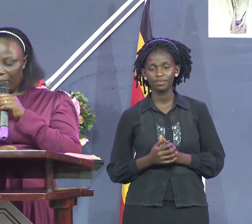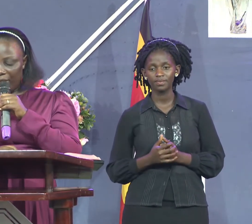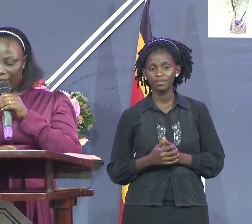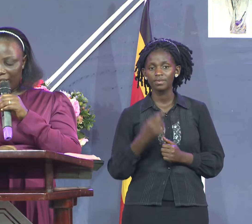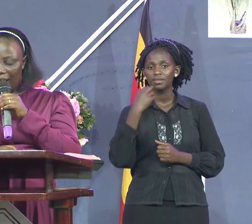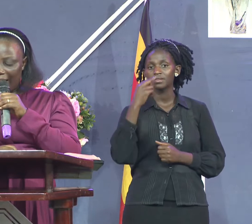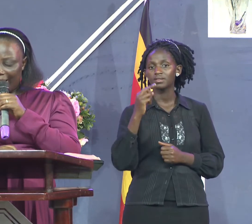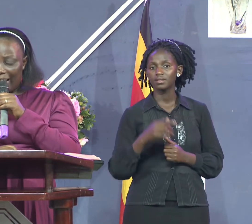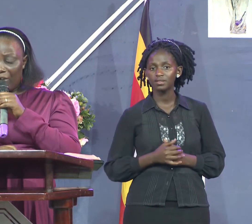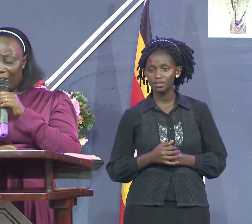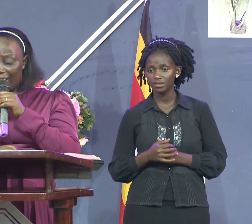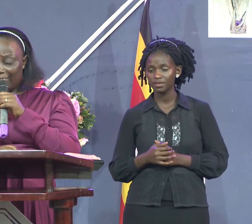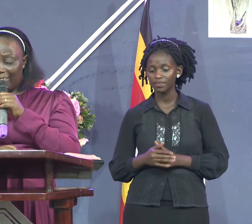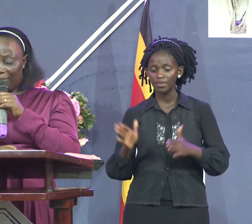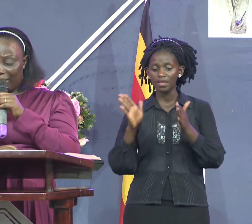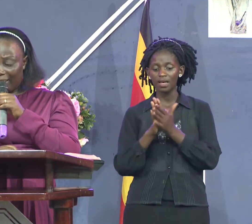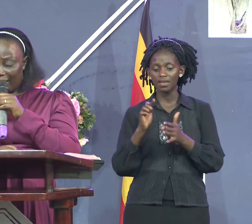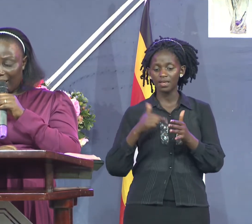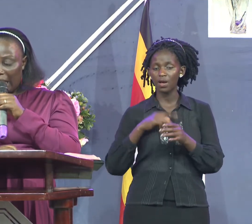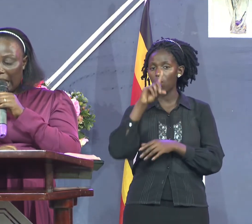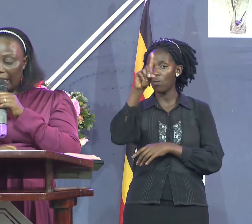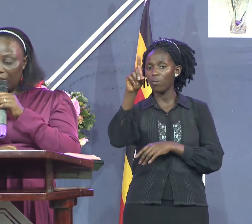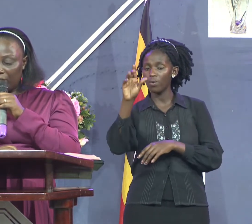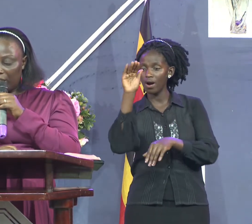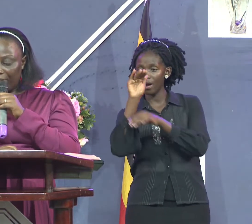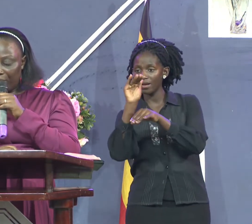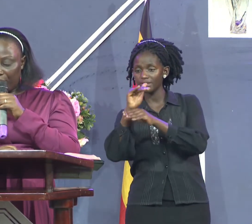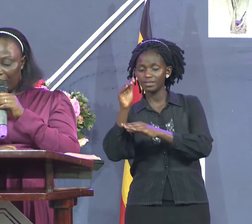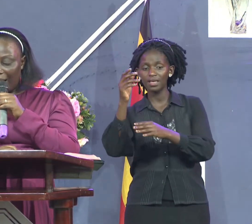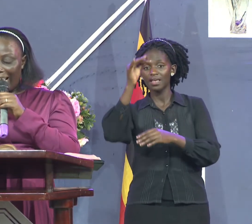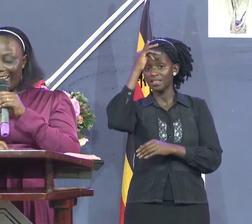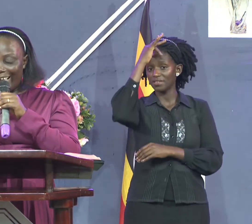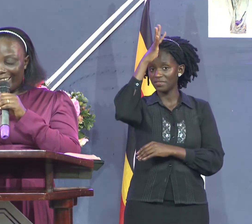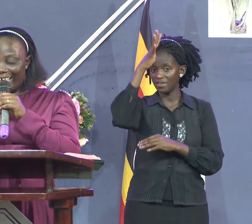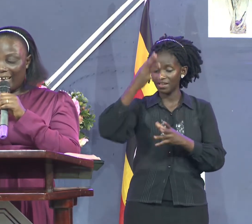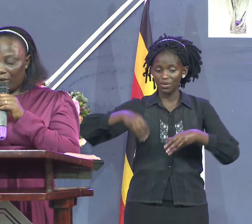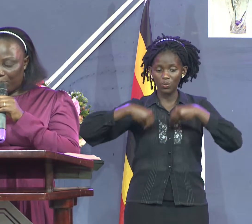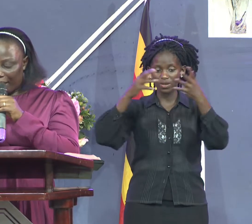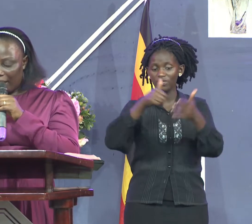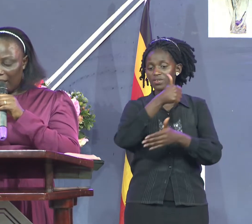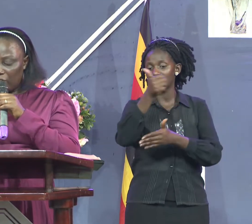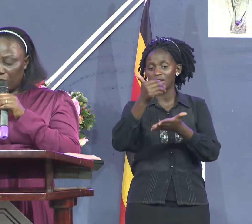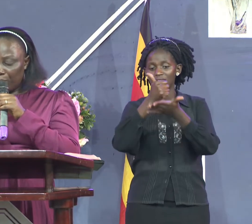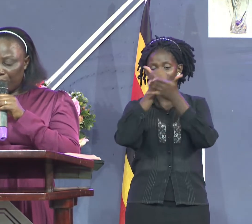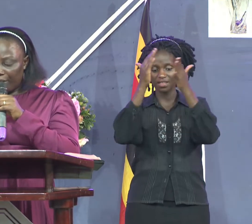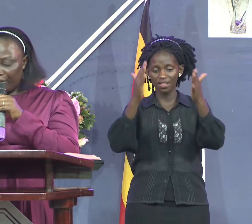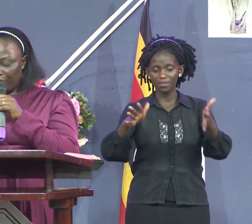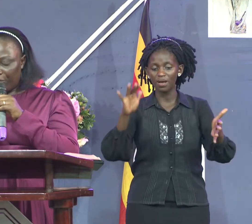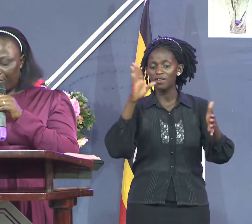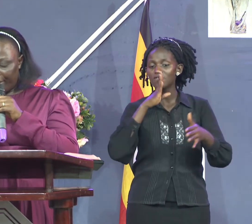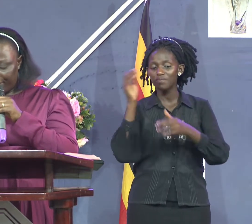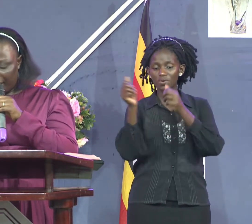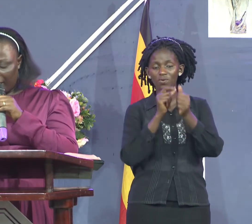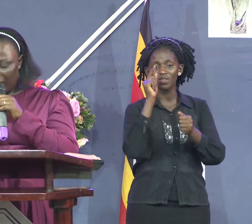Luzungu egambye nti, and I will ask the Father, and he will give you another helper to be with